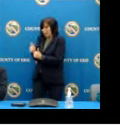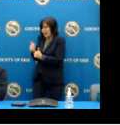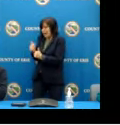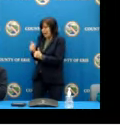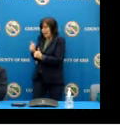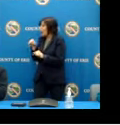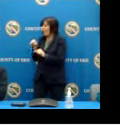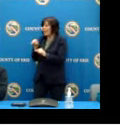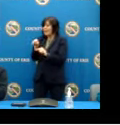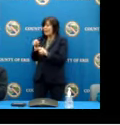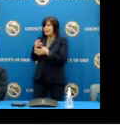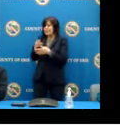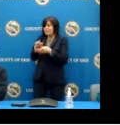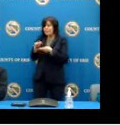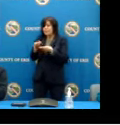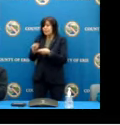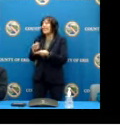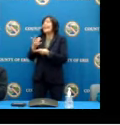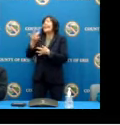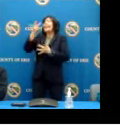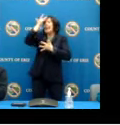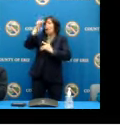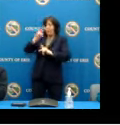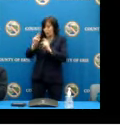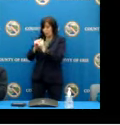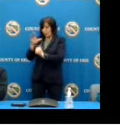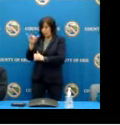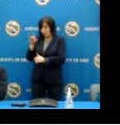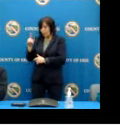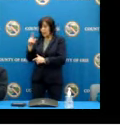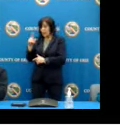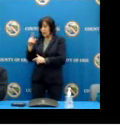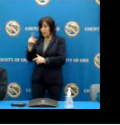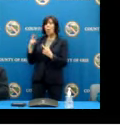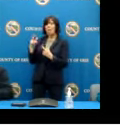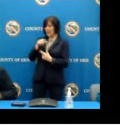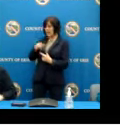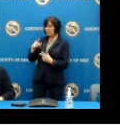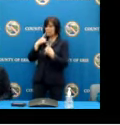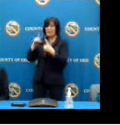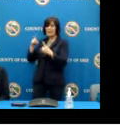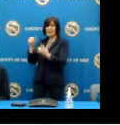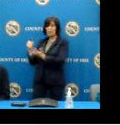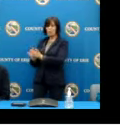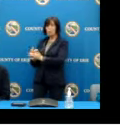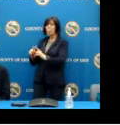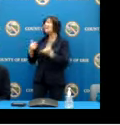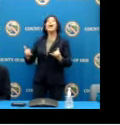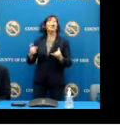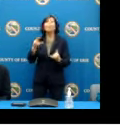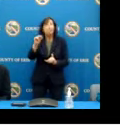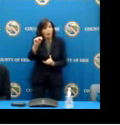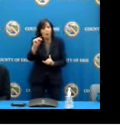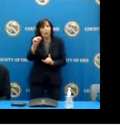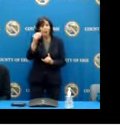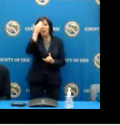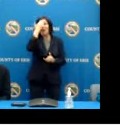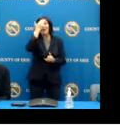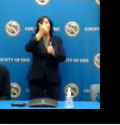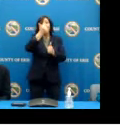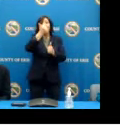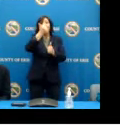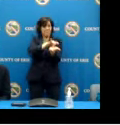very, very ill people with COVID-19. And hopefully they'll get approved. However, they're not approved yet. We know that every medicine has